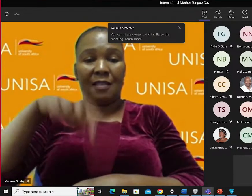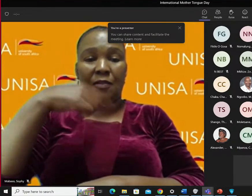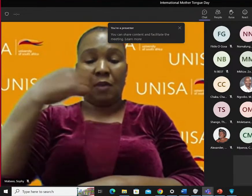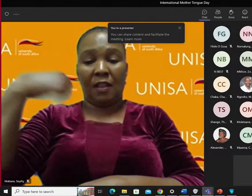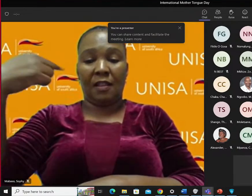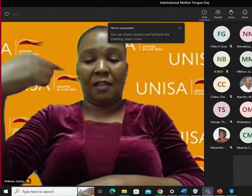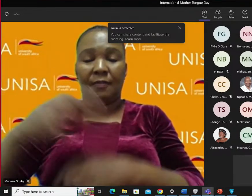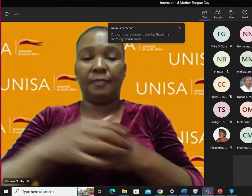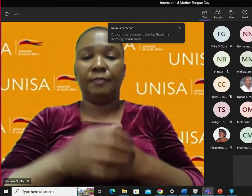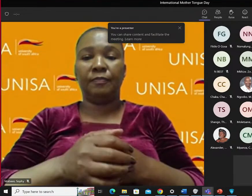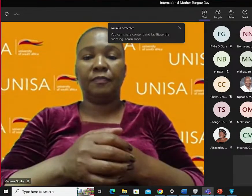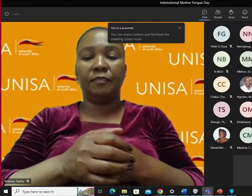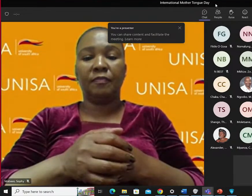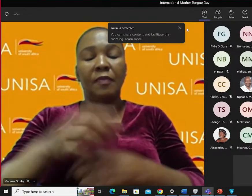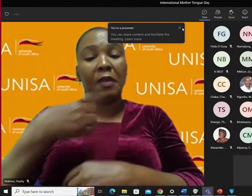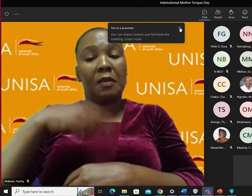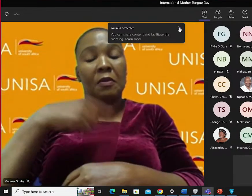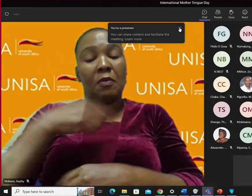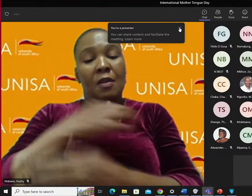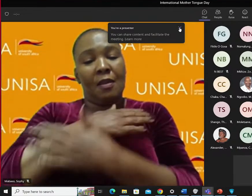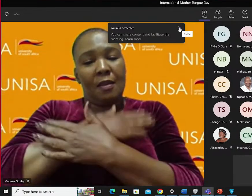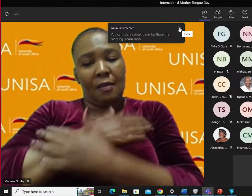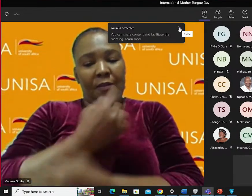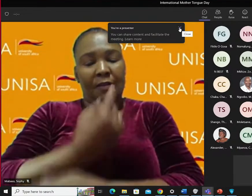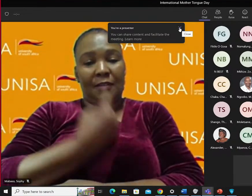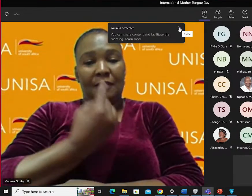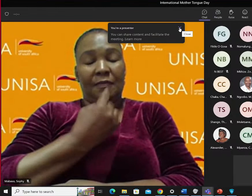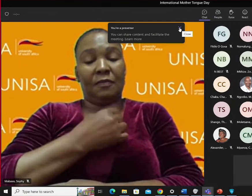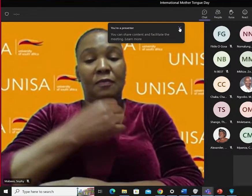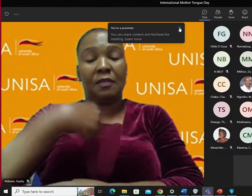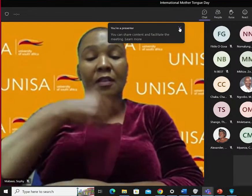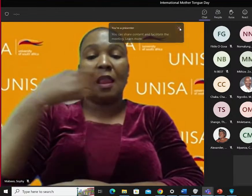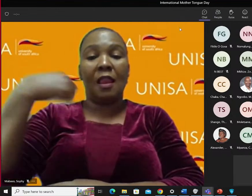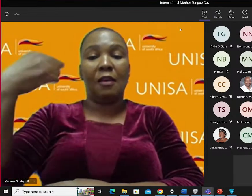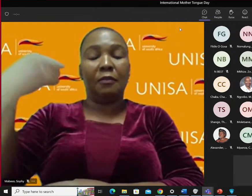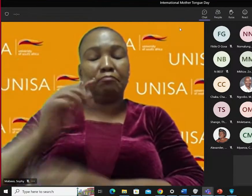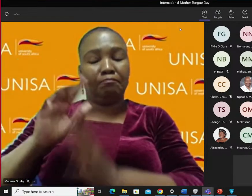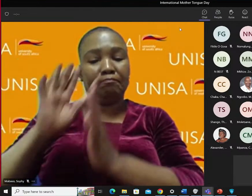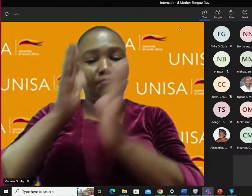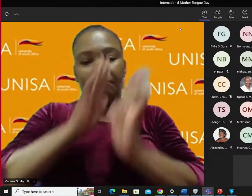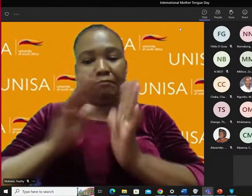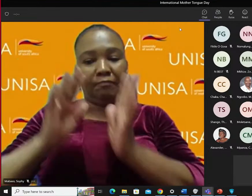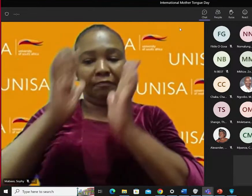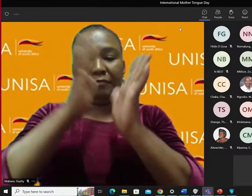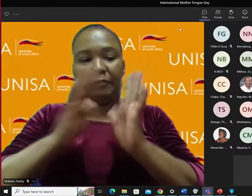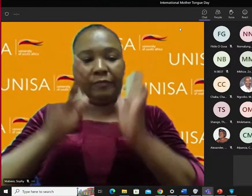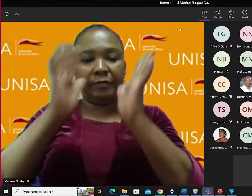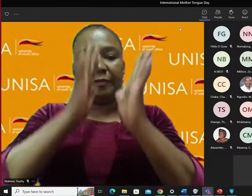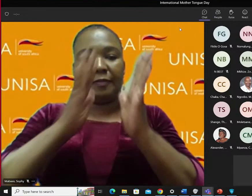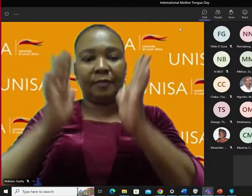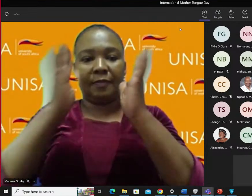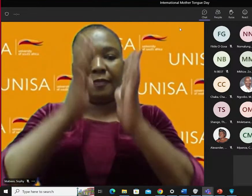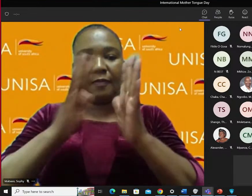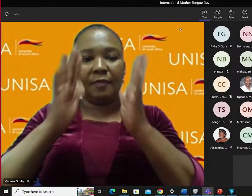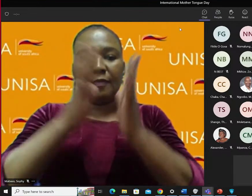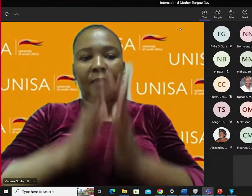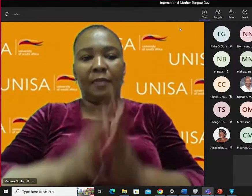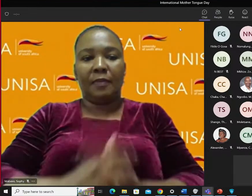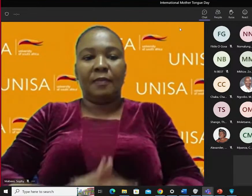zethu nathi siyazithanda njengelimi zethu. Kopari mo pele matsoho once again.